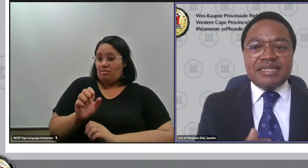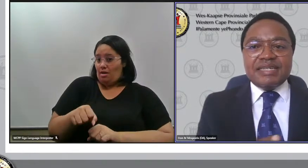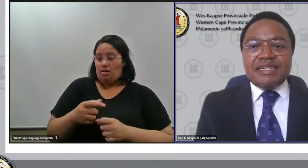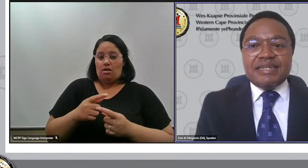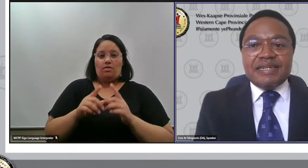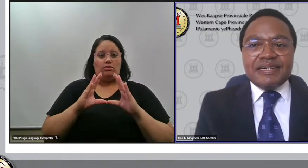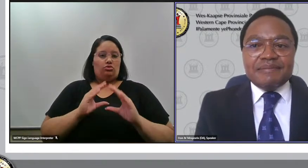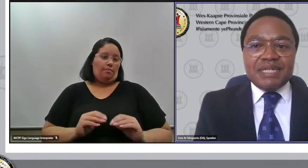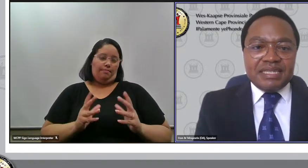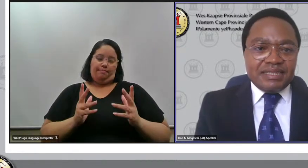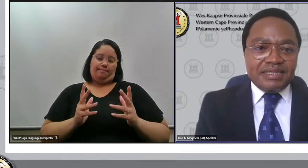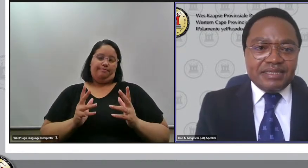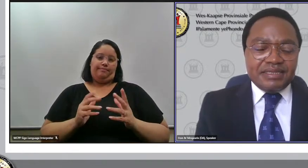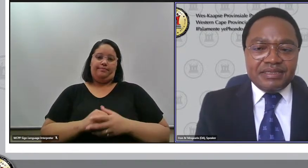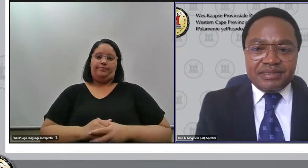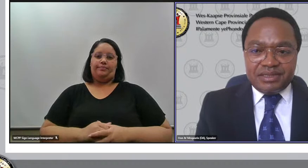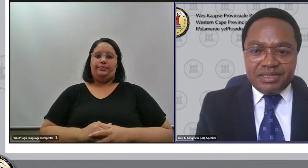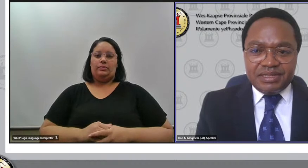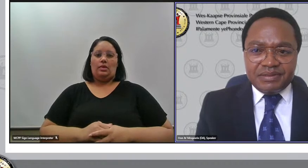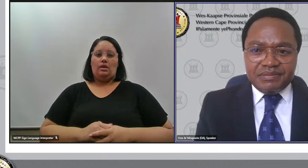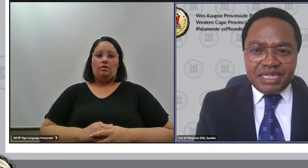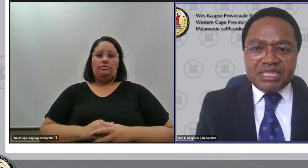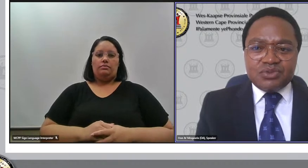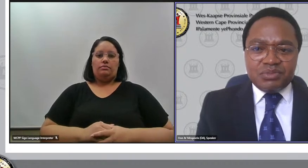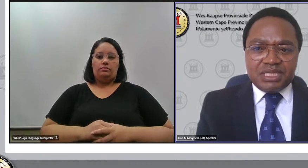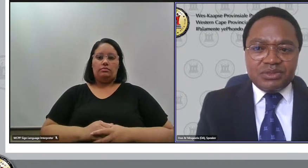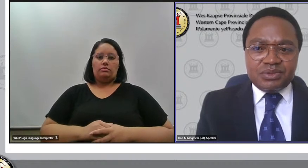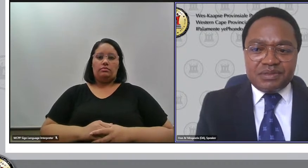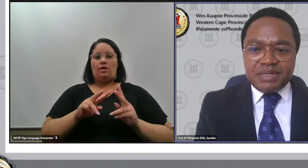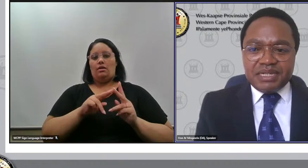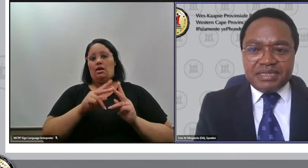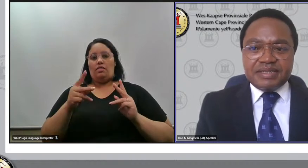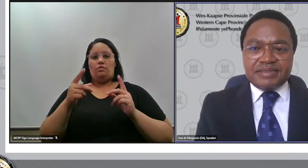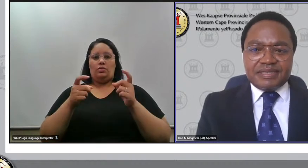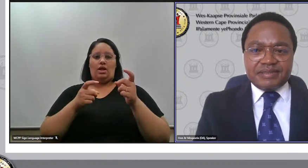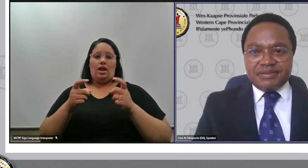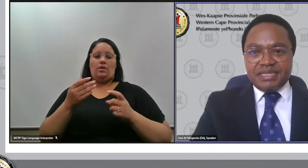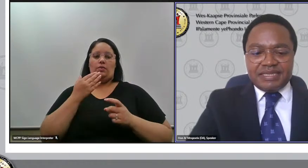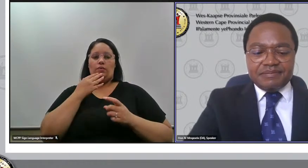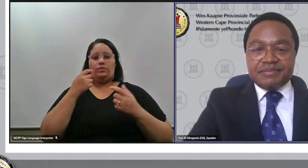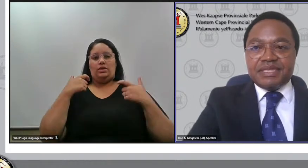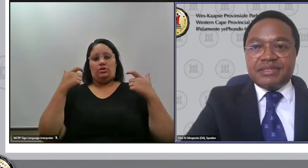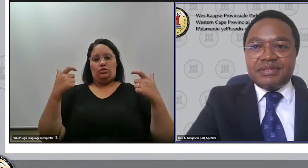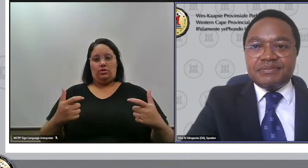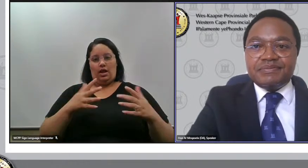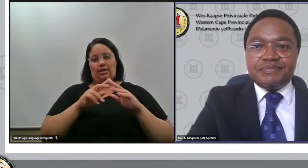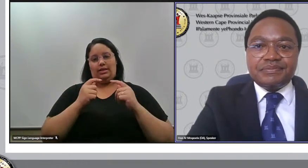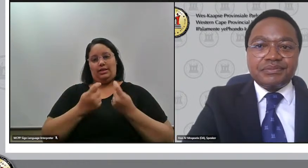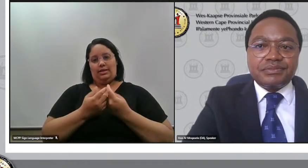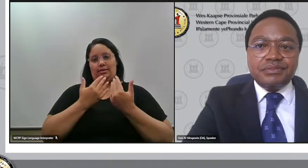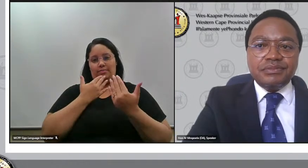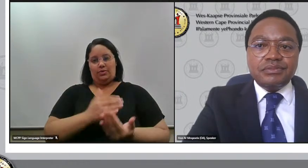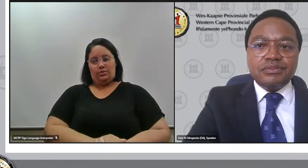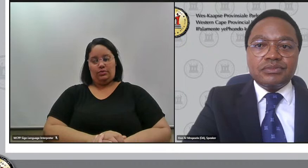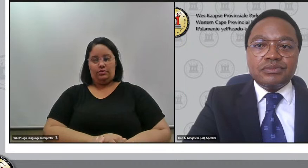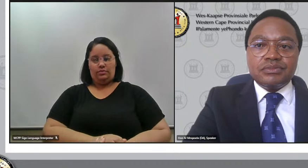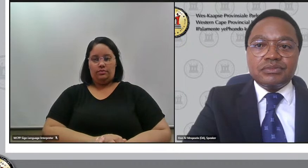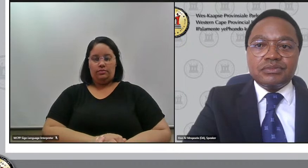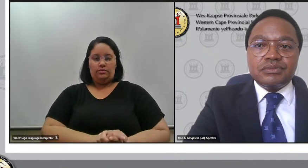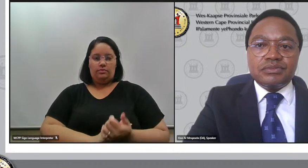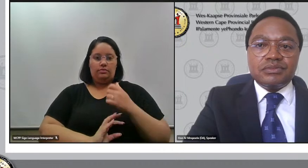there. And then the rest will be dealt with by the secretary and the team. Thank you.